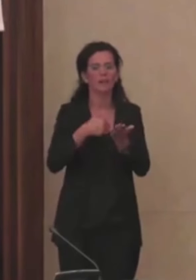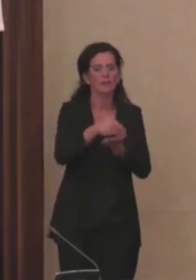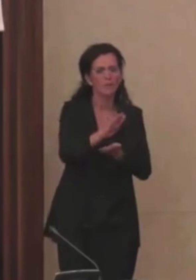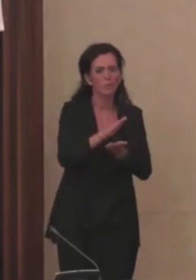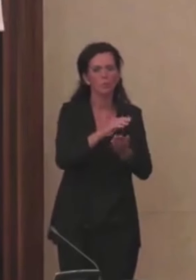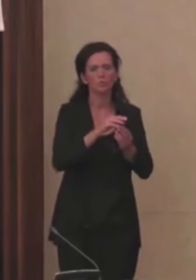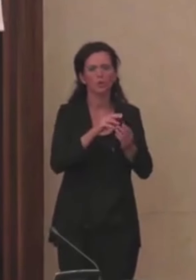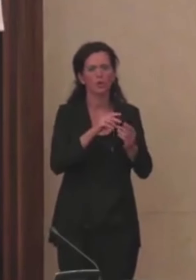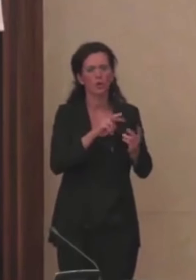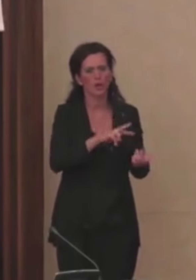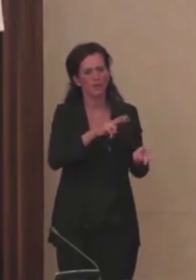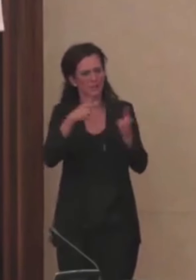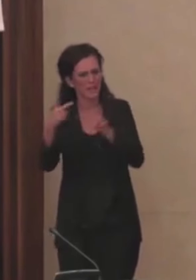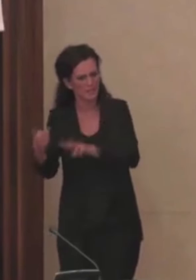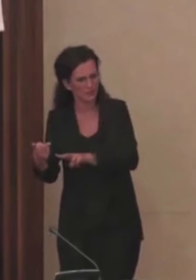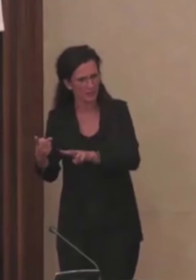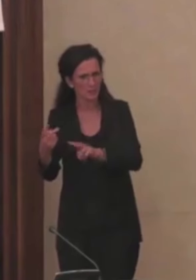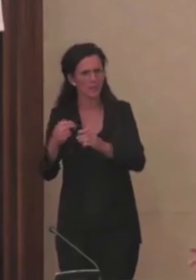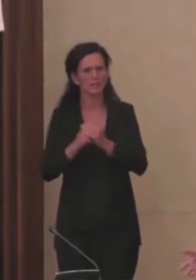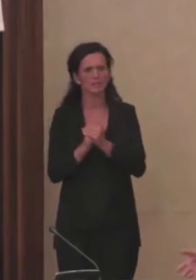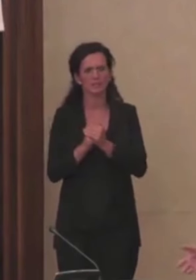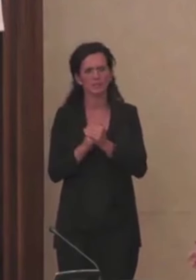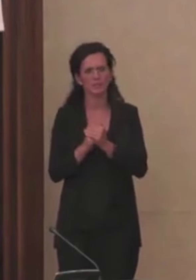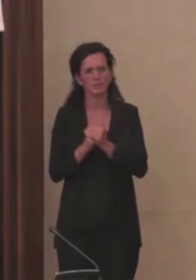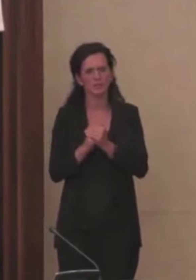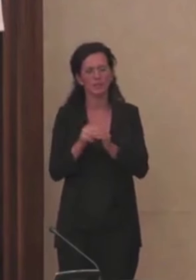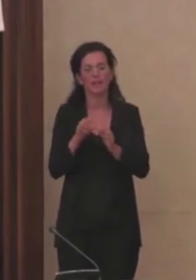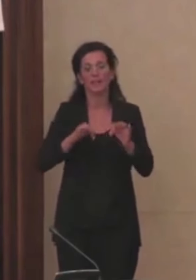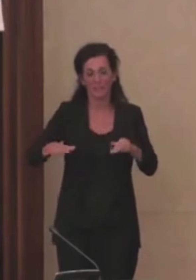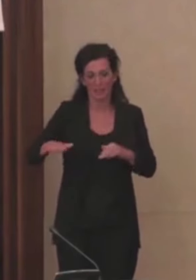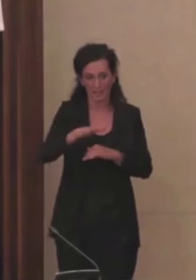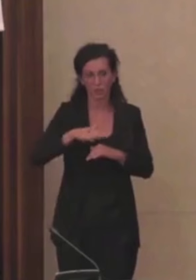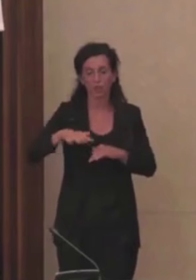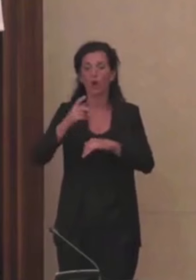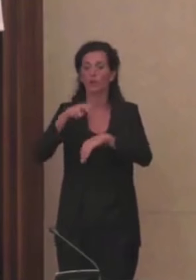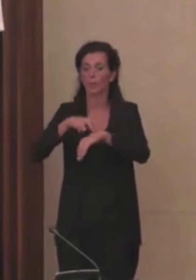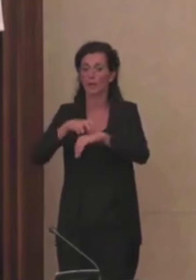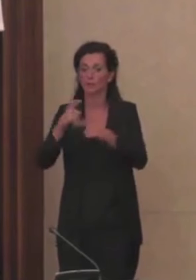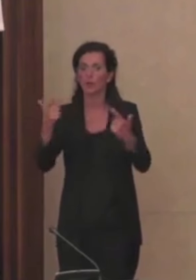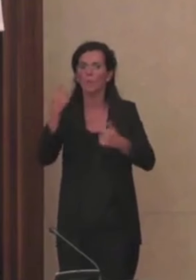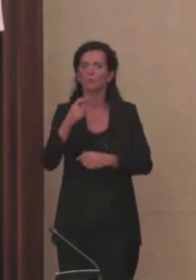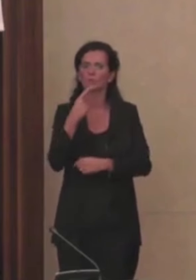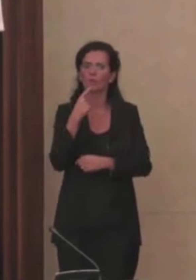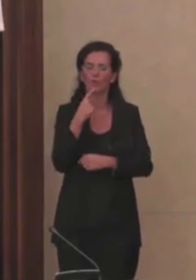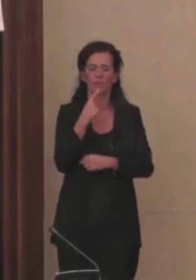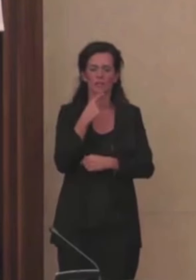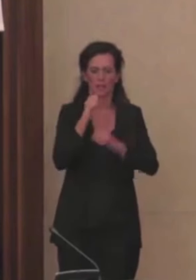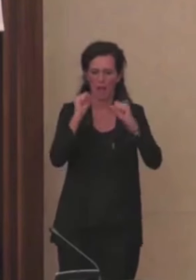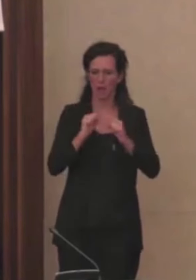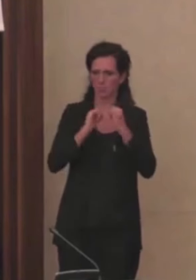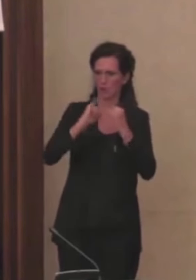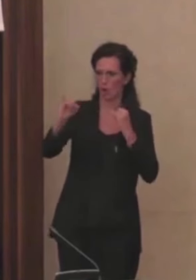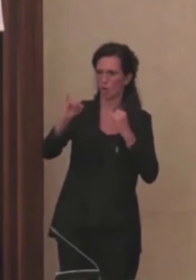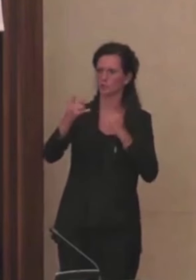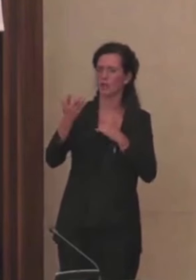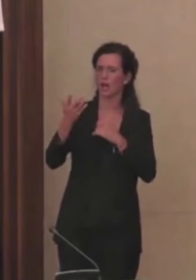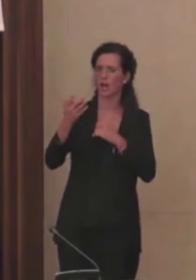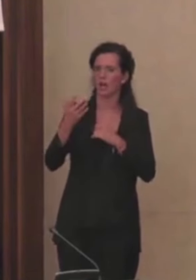and not wanting to move to different countries where there are no hospital